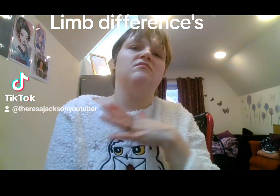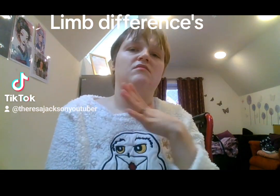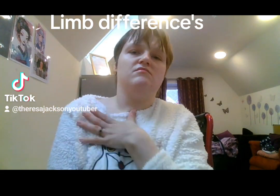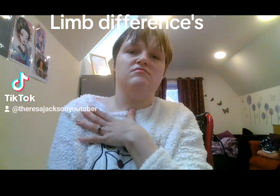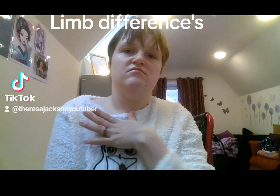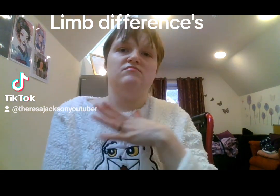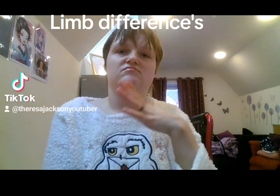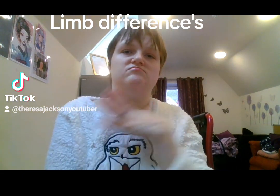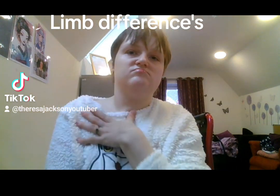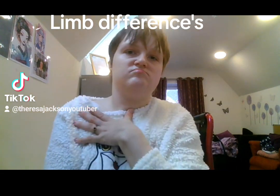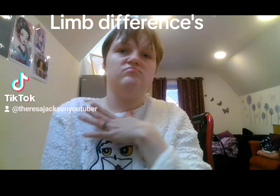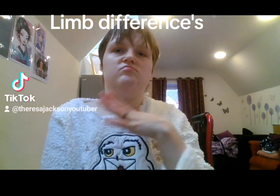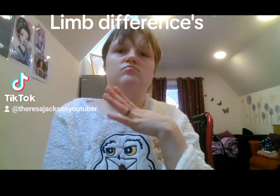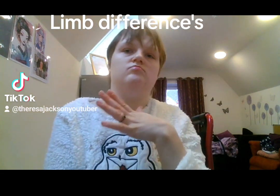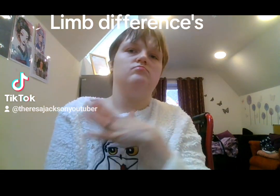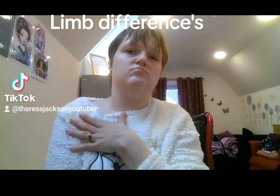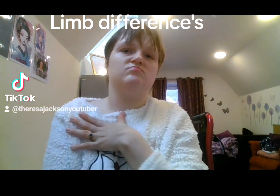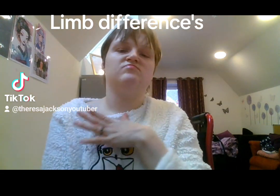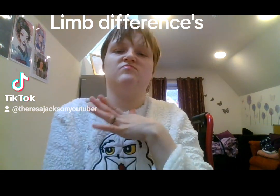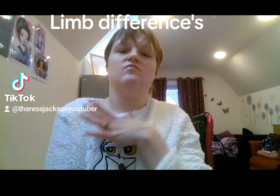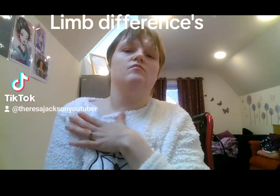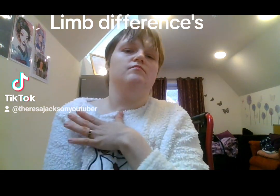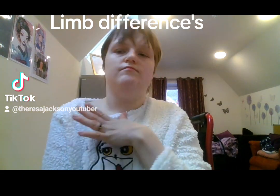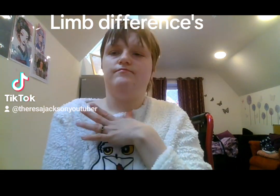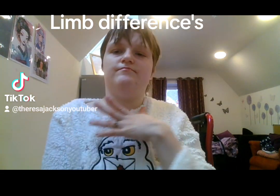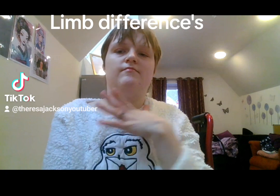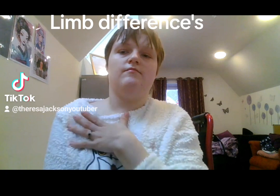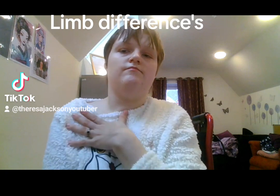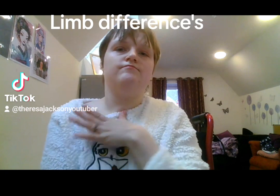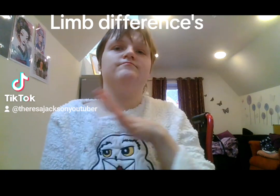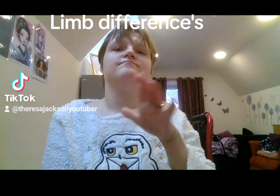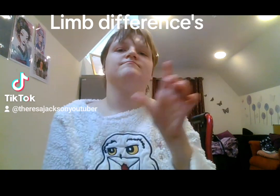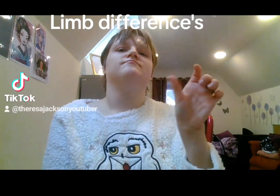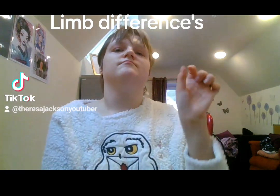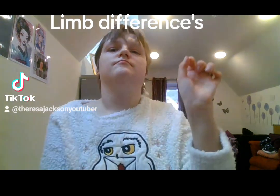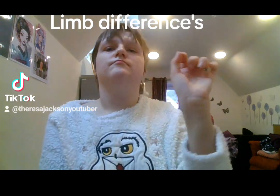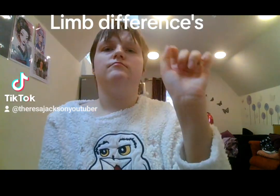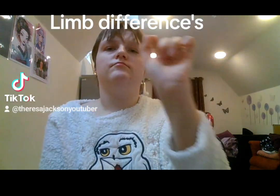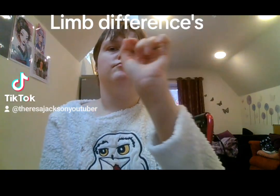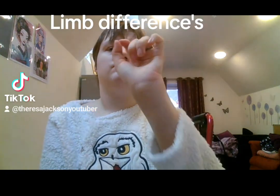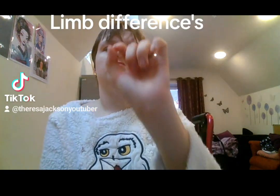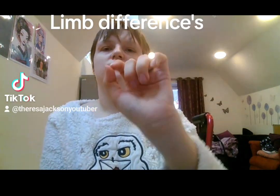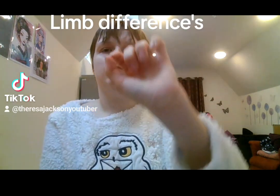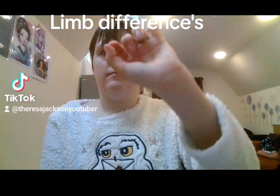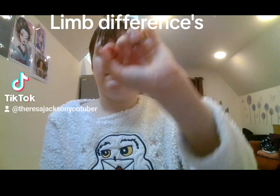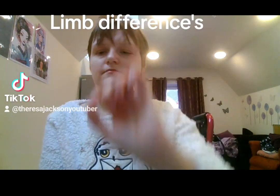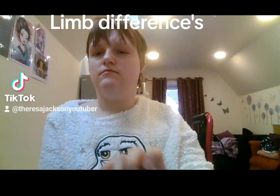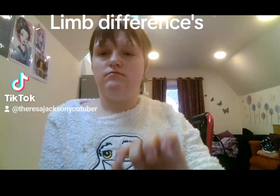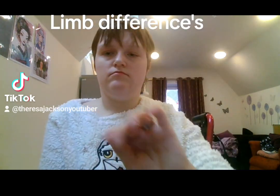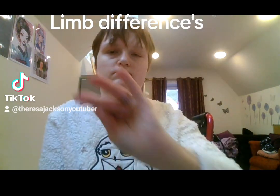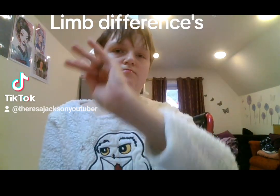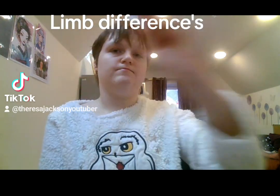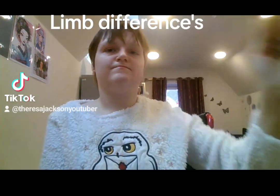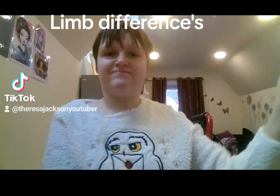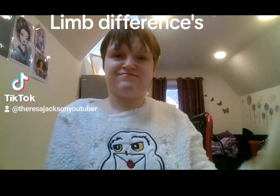Jackson Artist and YouTube Educator. I hope everyone is well. Before we get